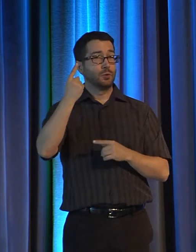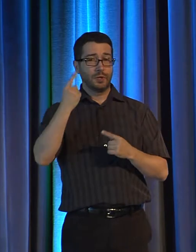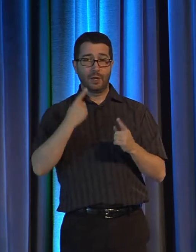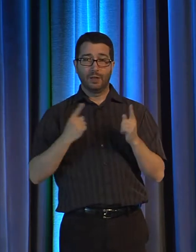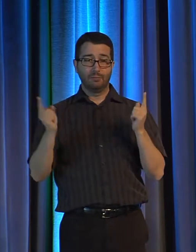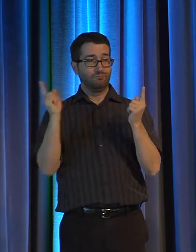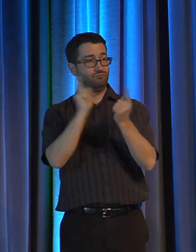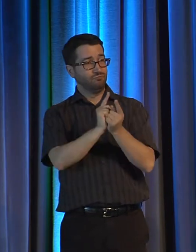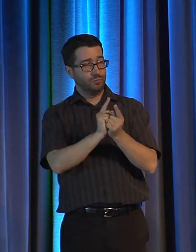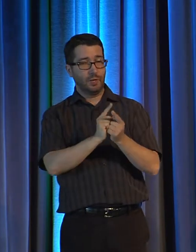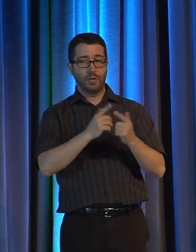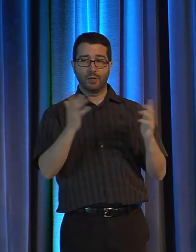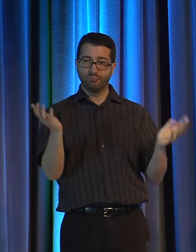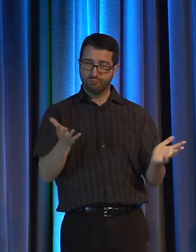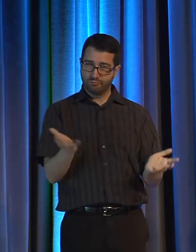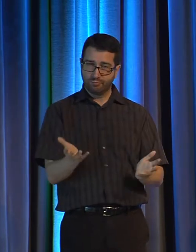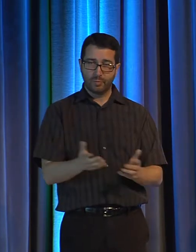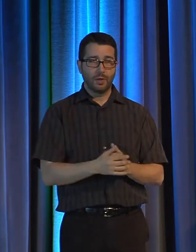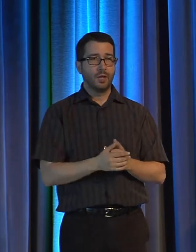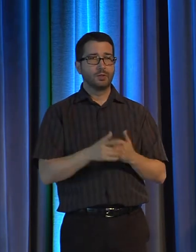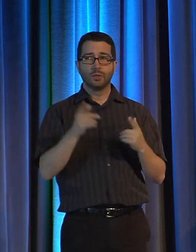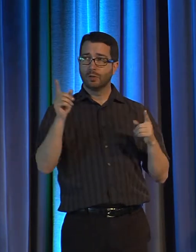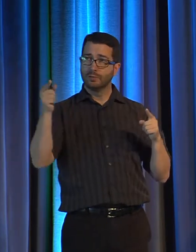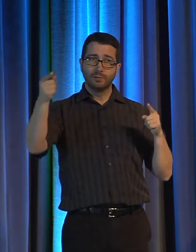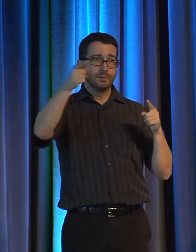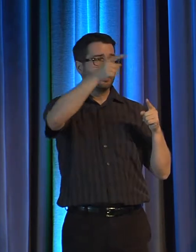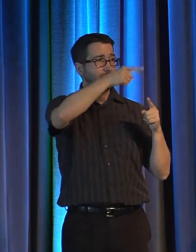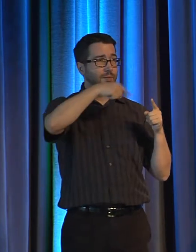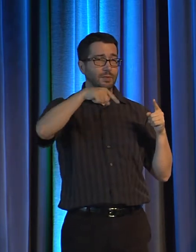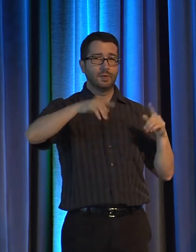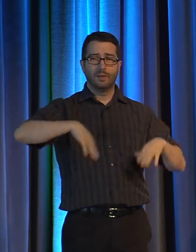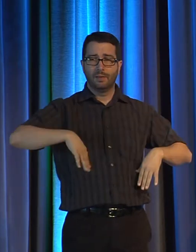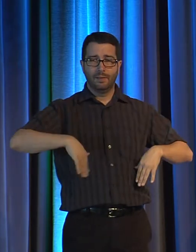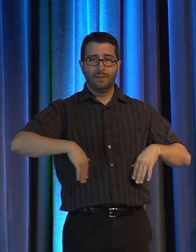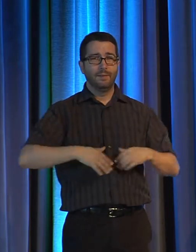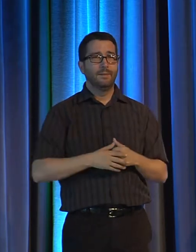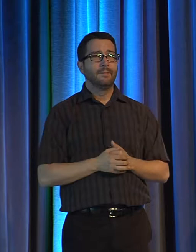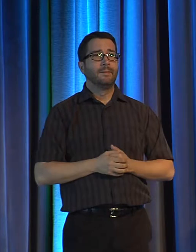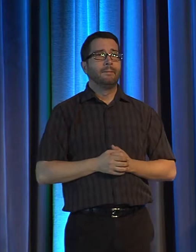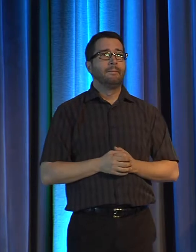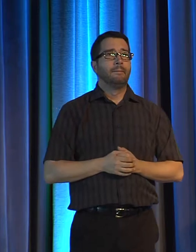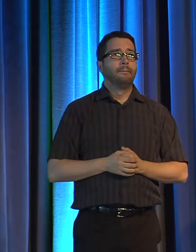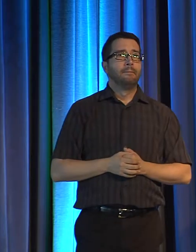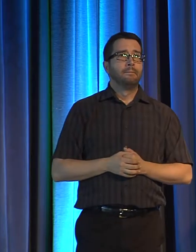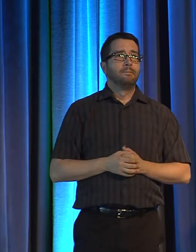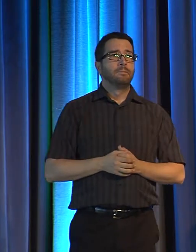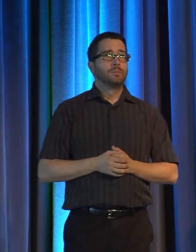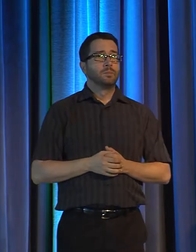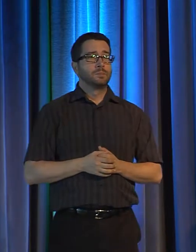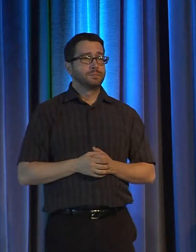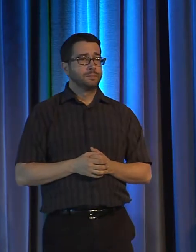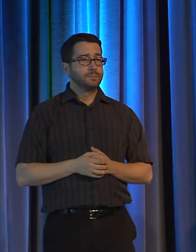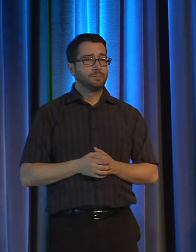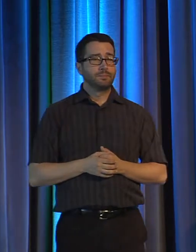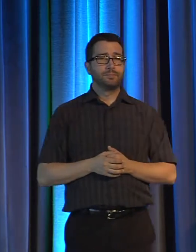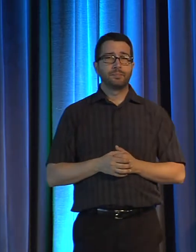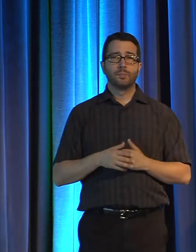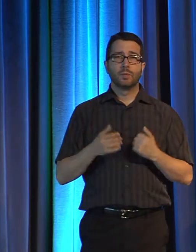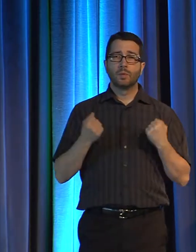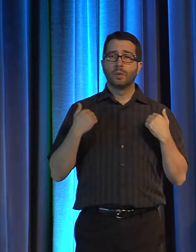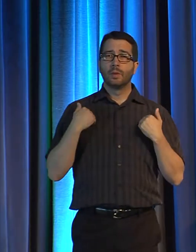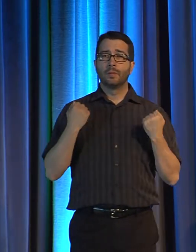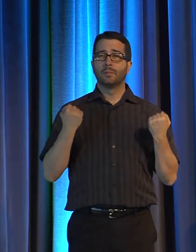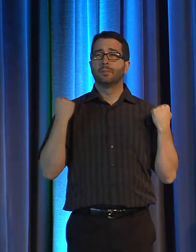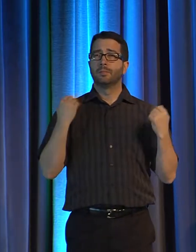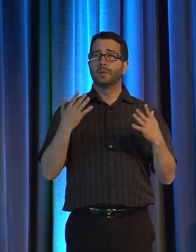was engaged in some conversation there and didn't get out to see the other posters. But we have many researchers,